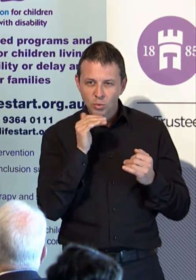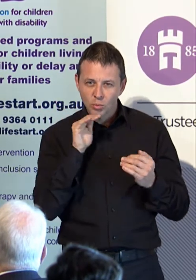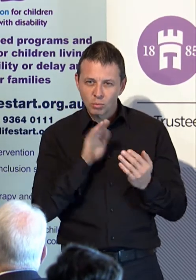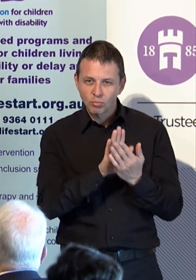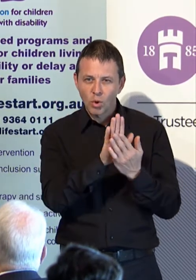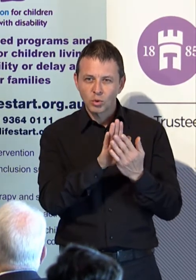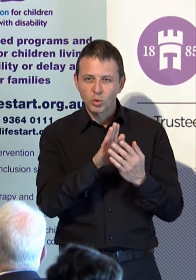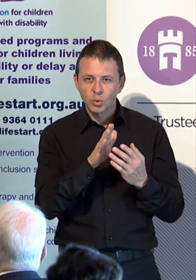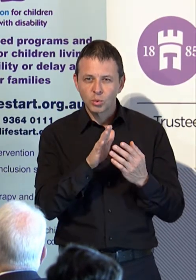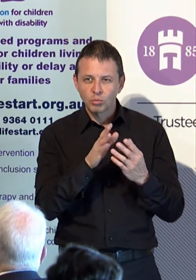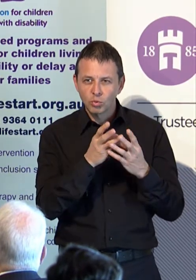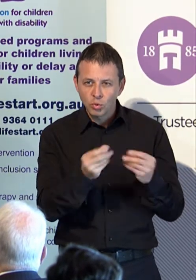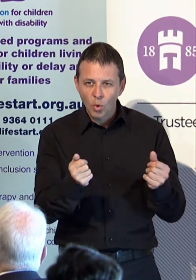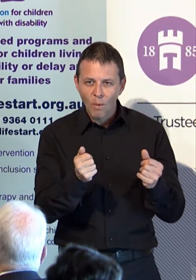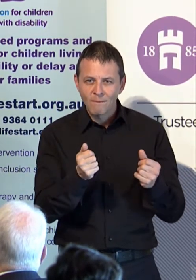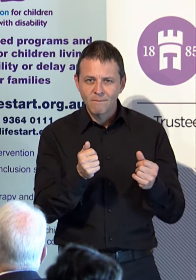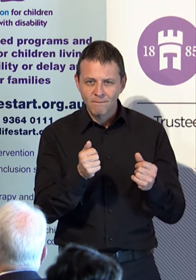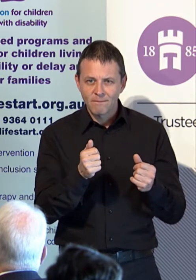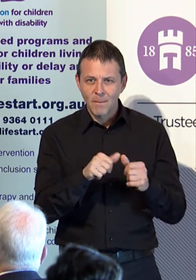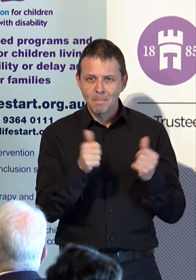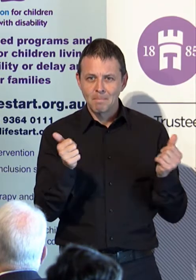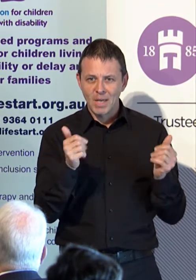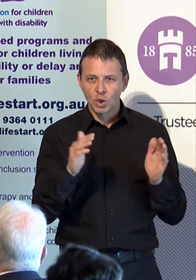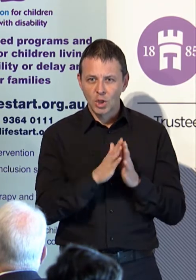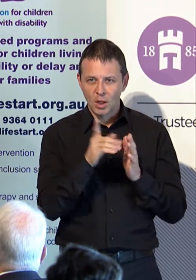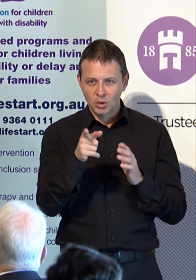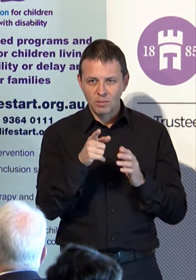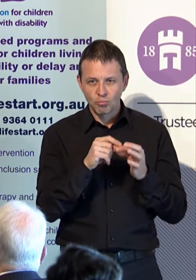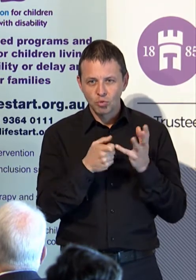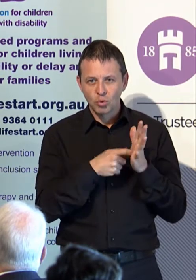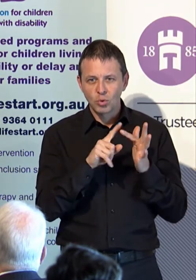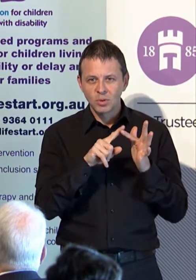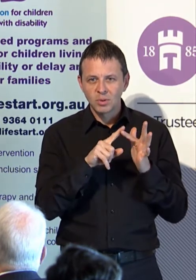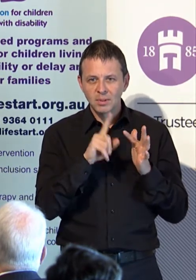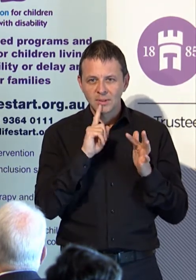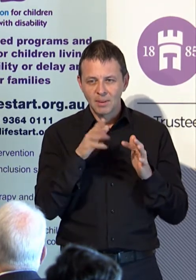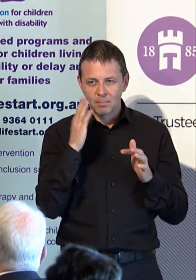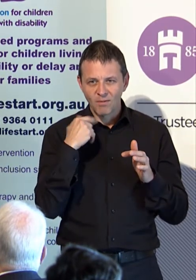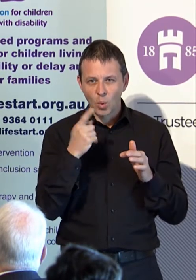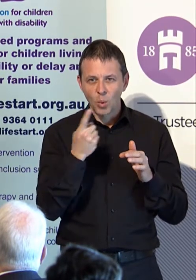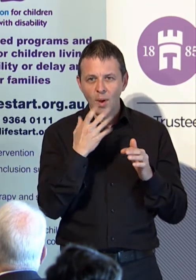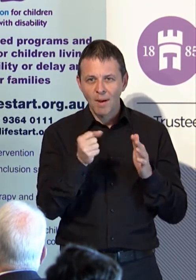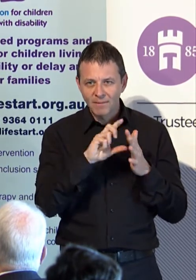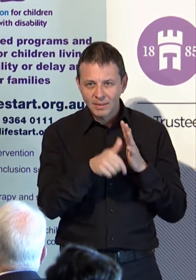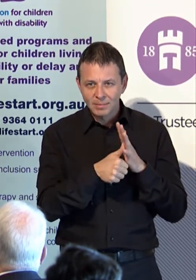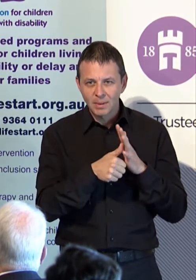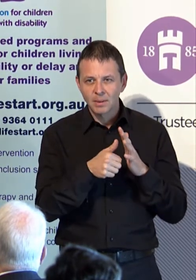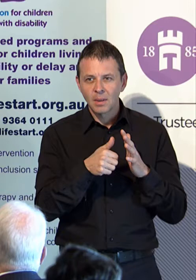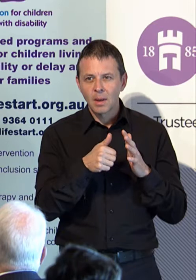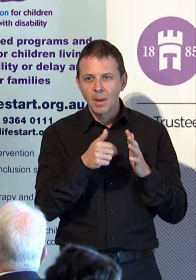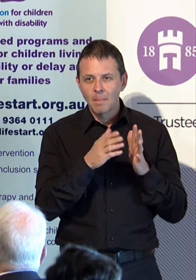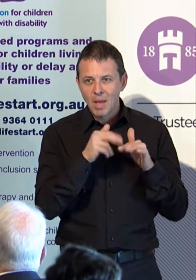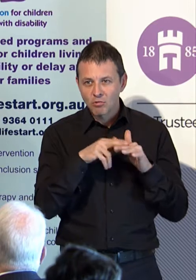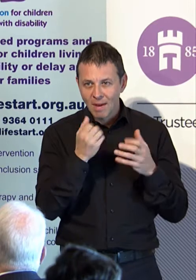with a big challenge. As Bruce said, people with disabilities, people with children with